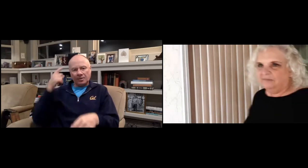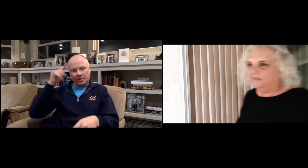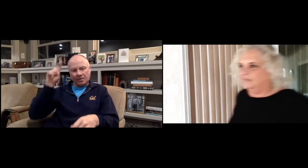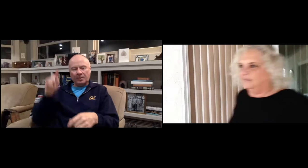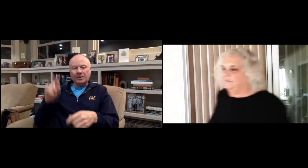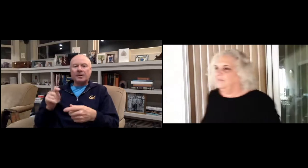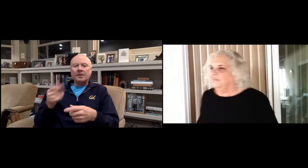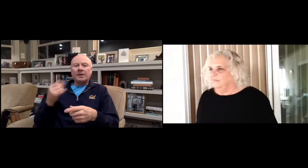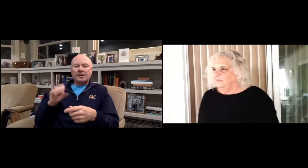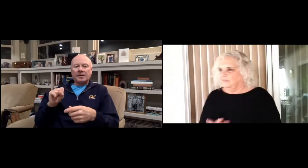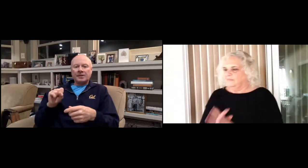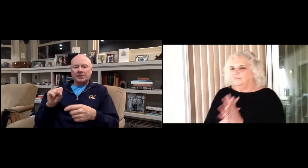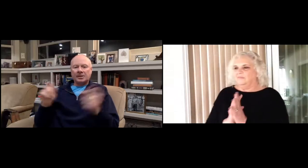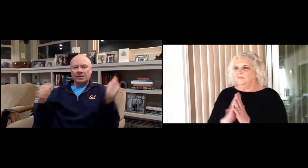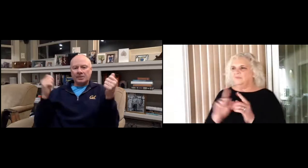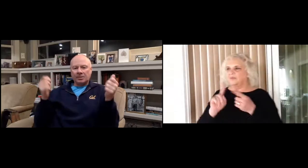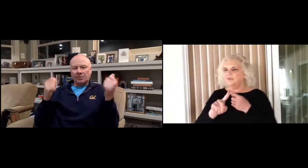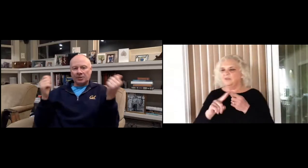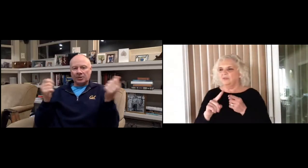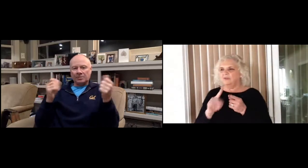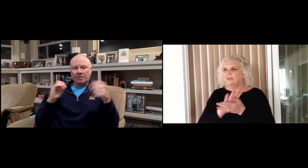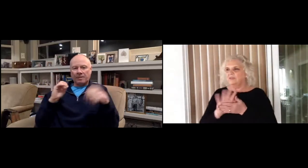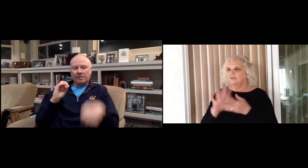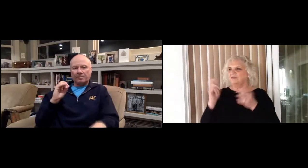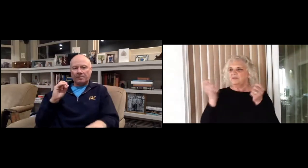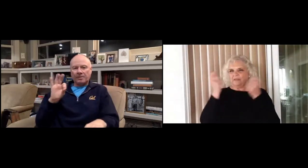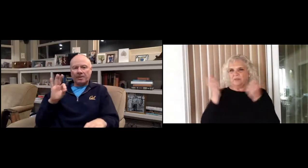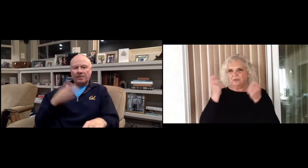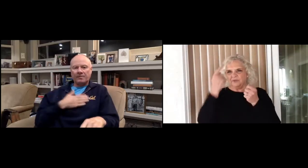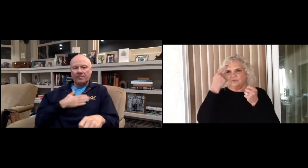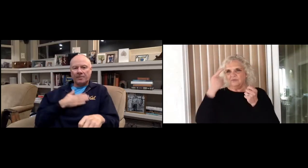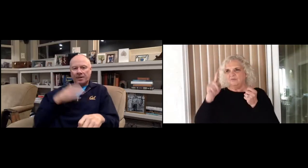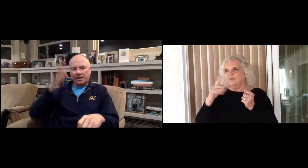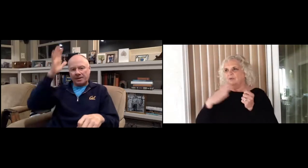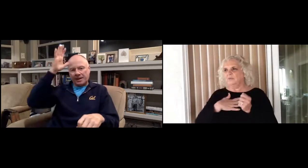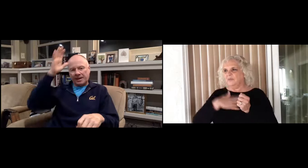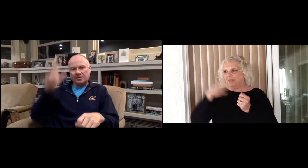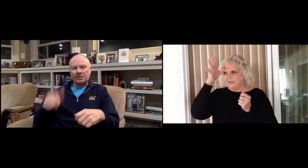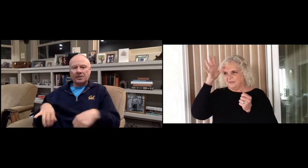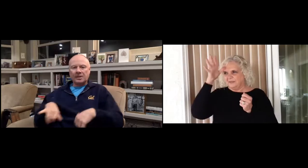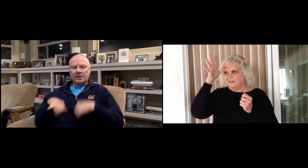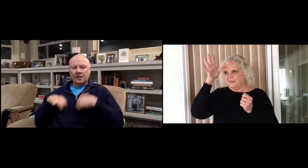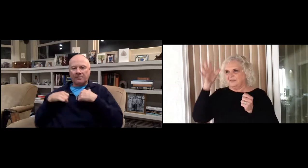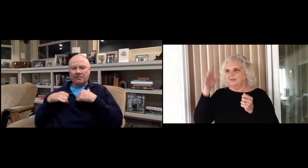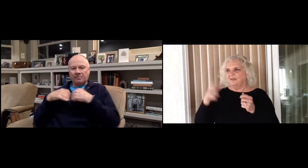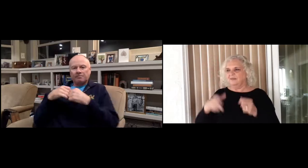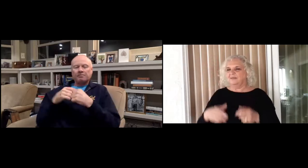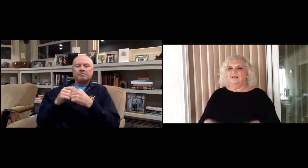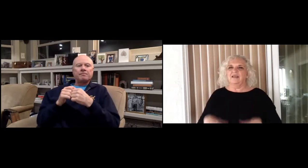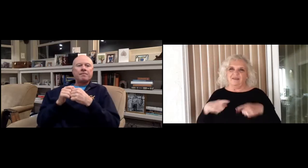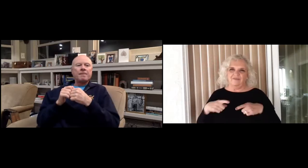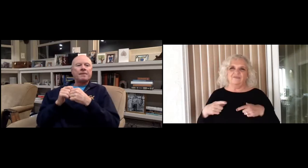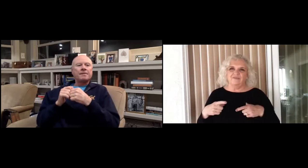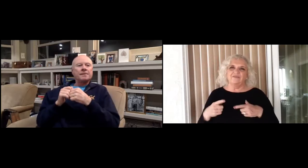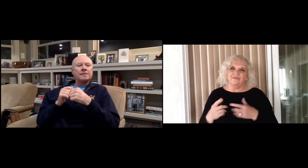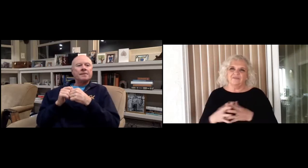for this celebration of my dad's life.